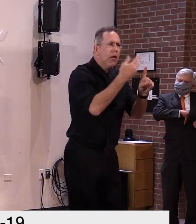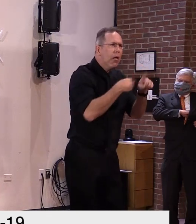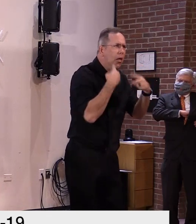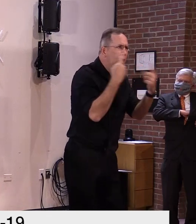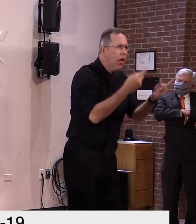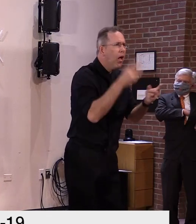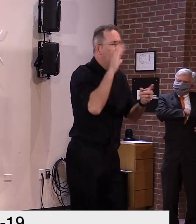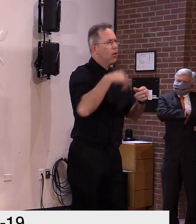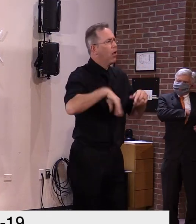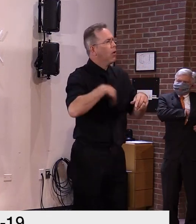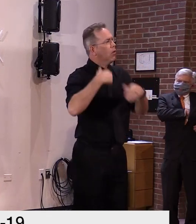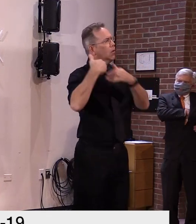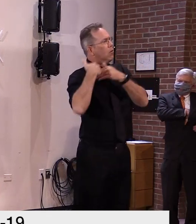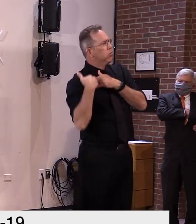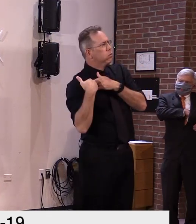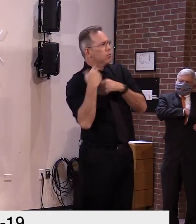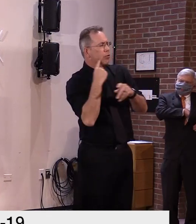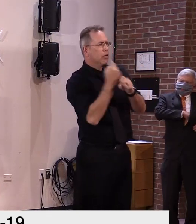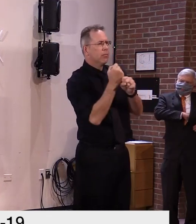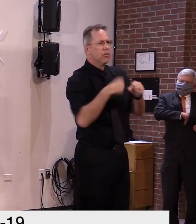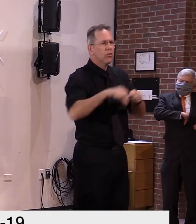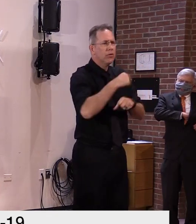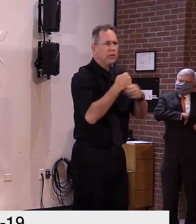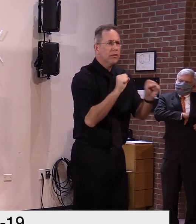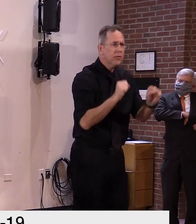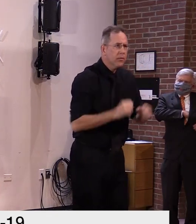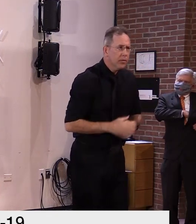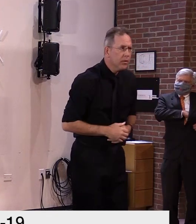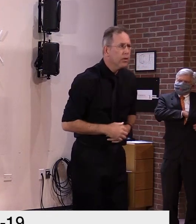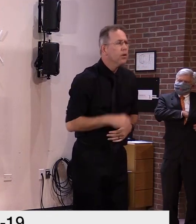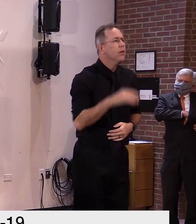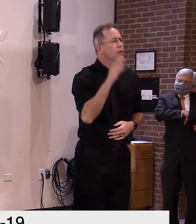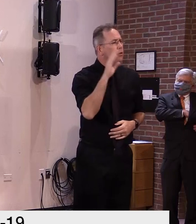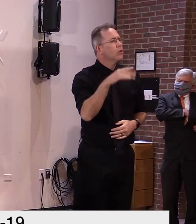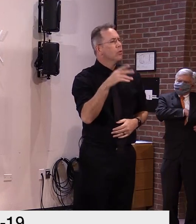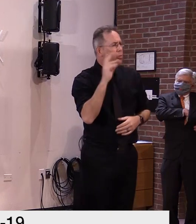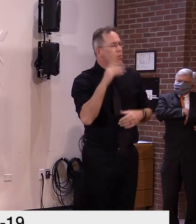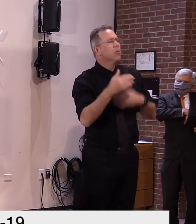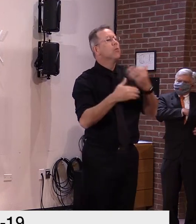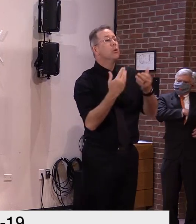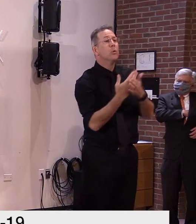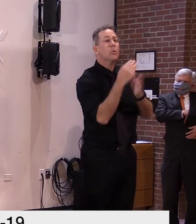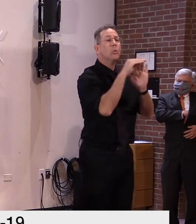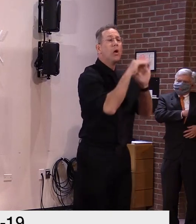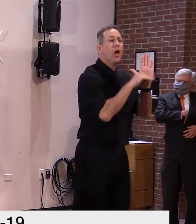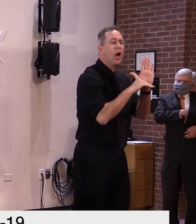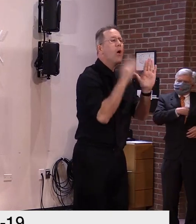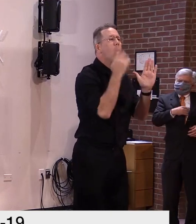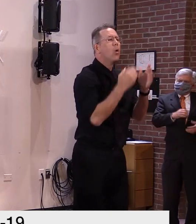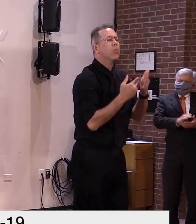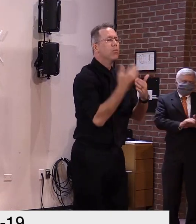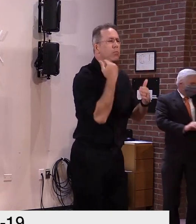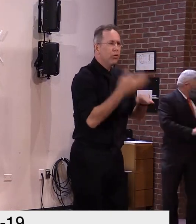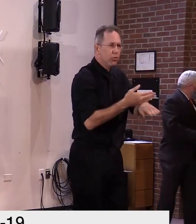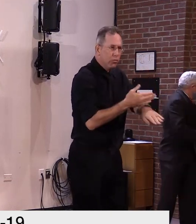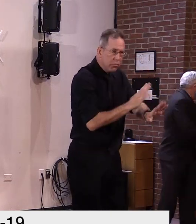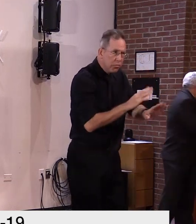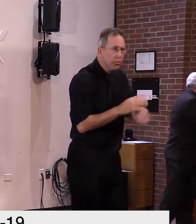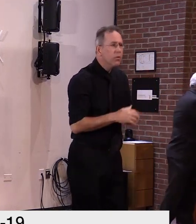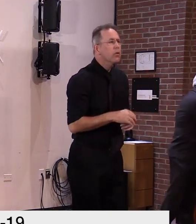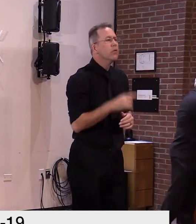very seriously. So we're going to continue to proceed with caution. With that, an update from Secretary